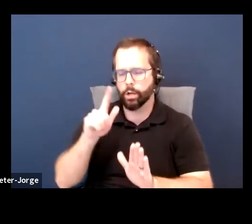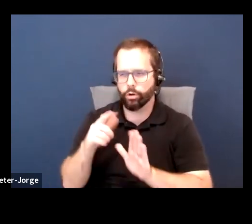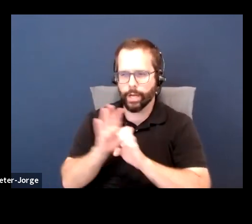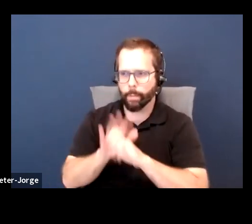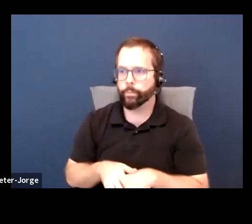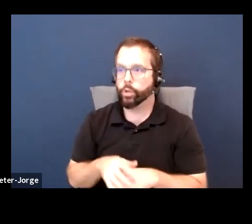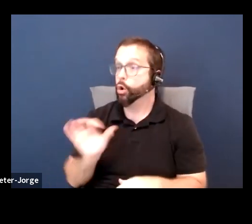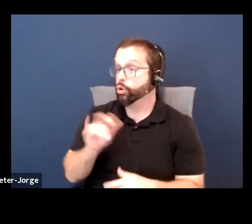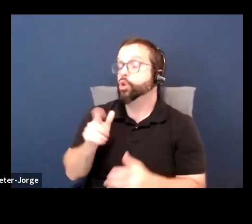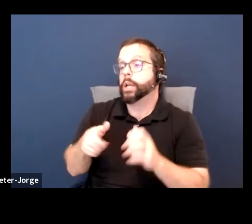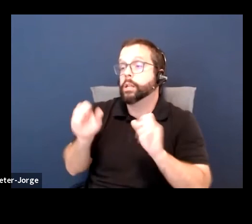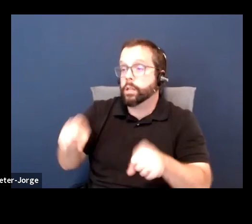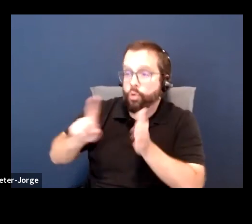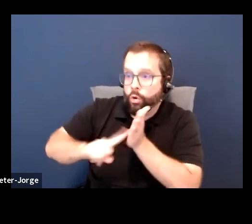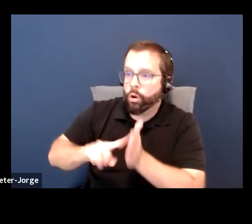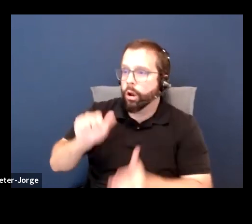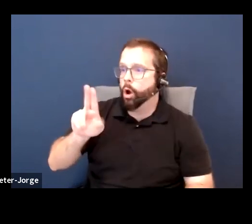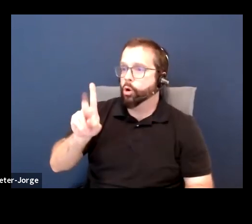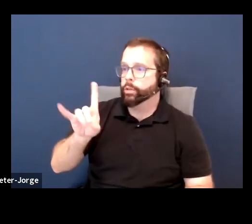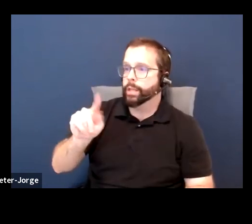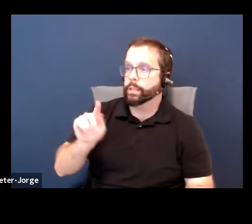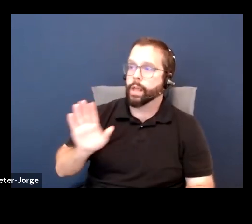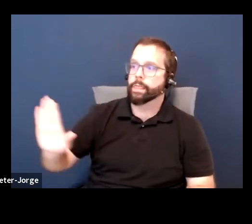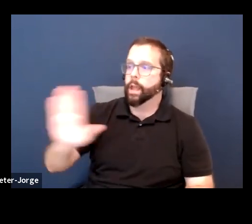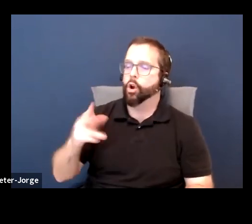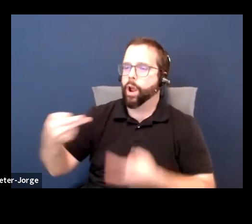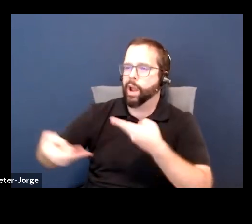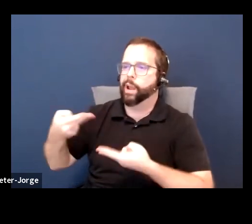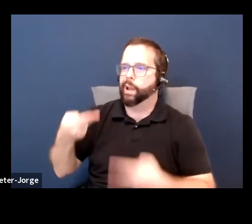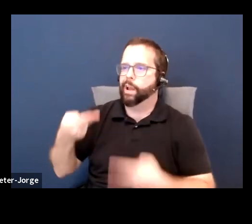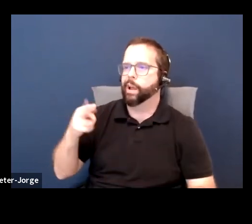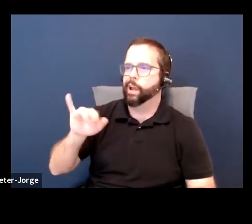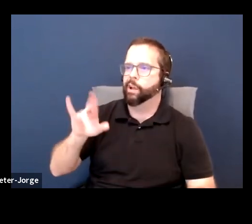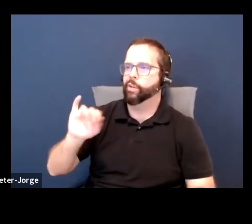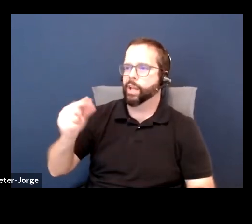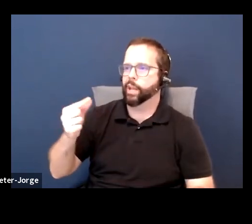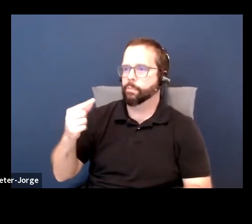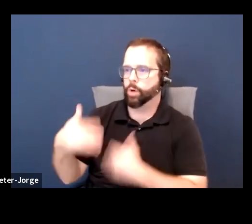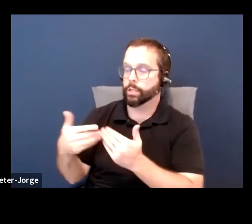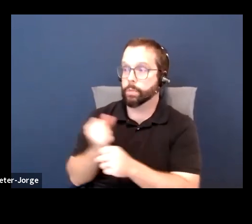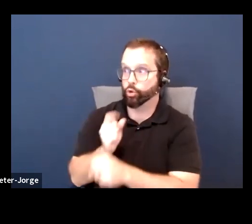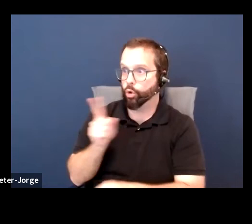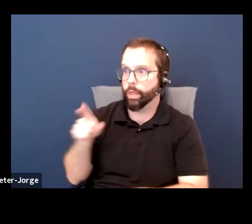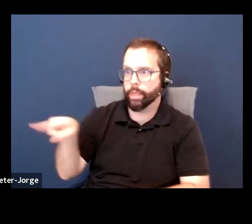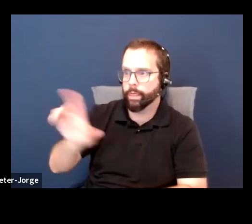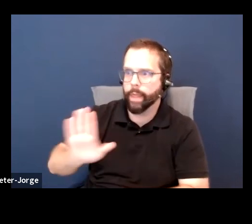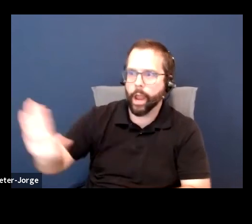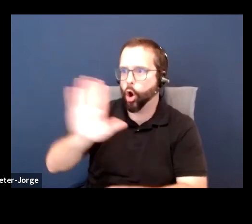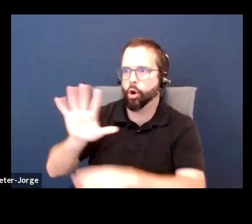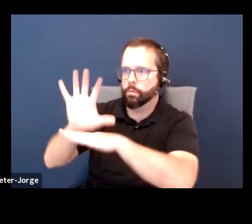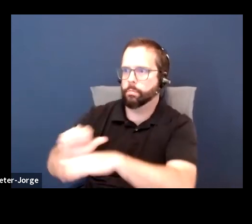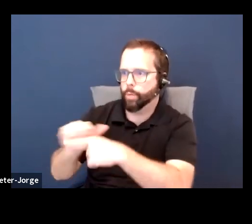procedures. You can make sure that their hiring practices are not discriminatory, make sure that they don't have discriminatory practices on how